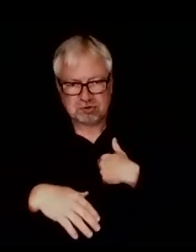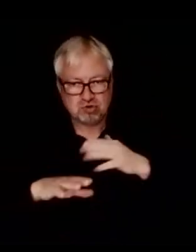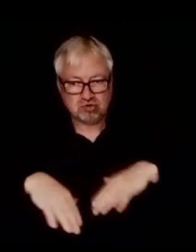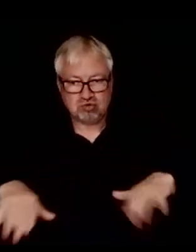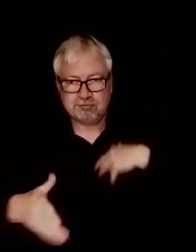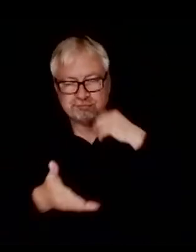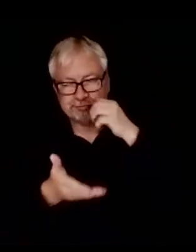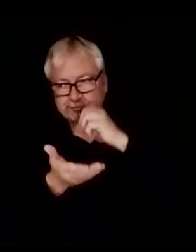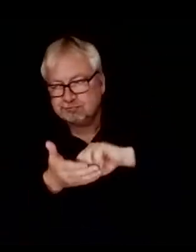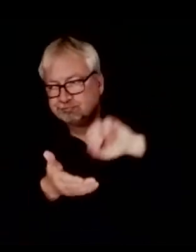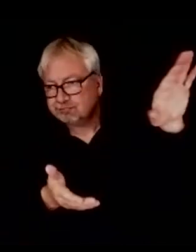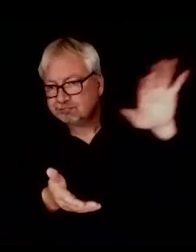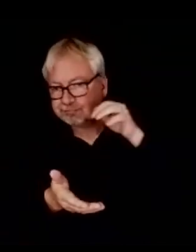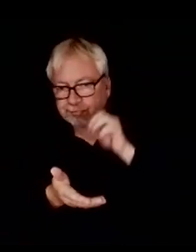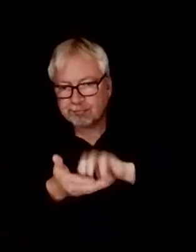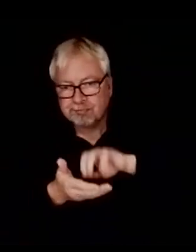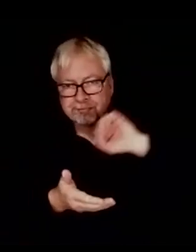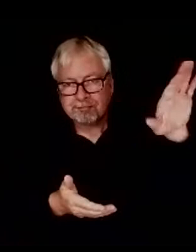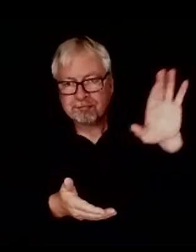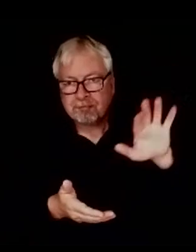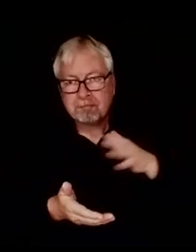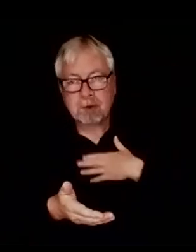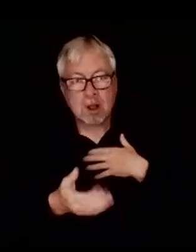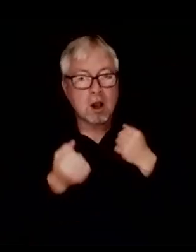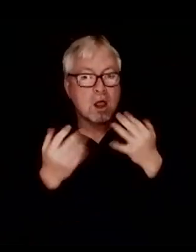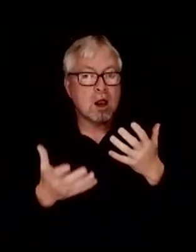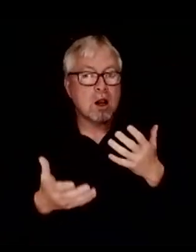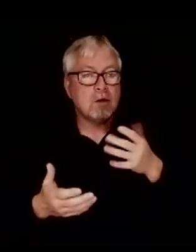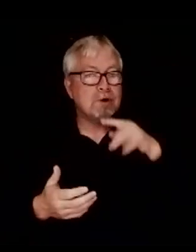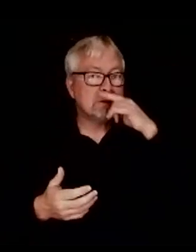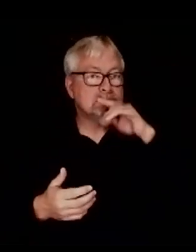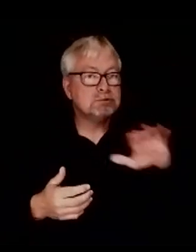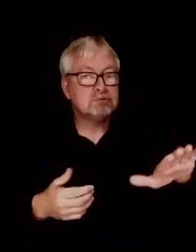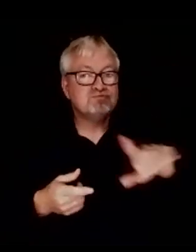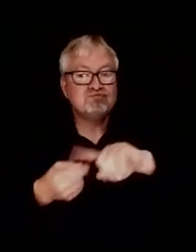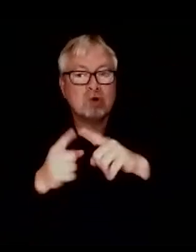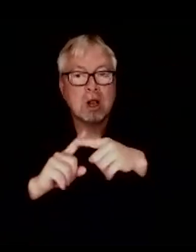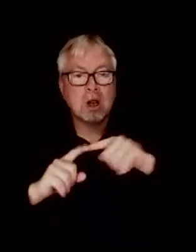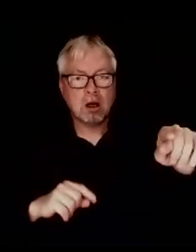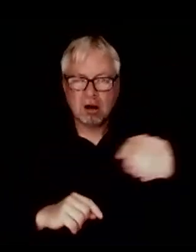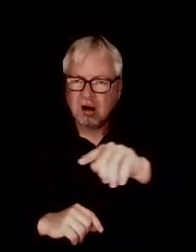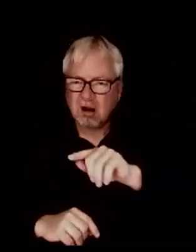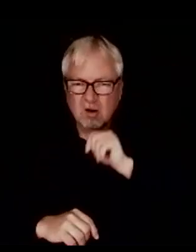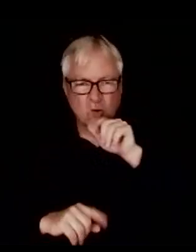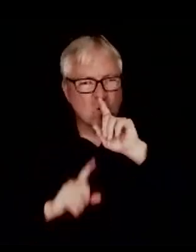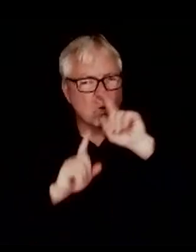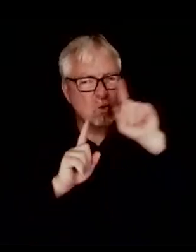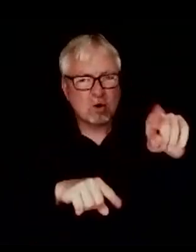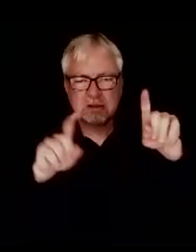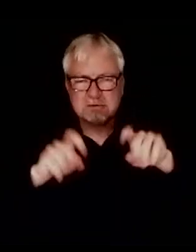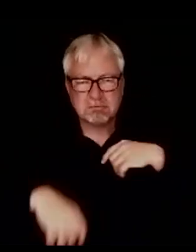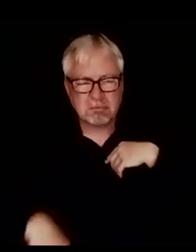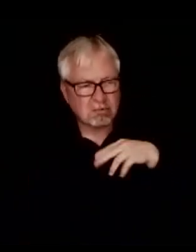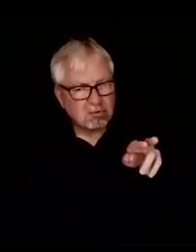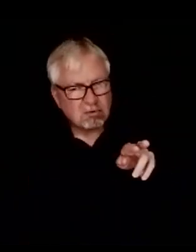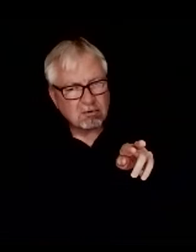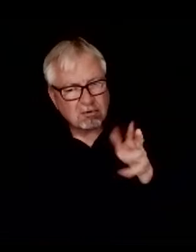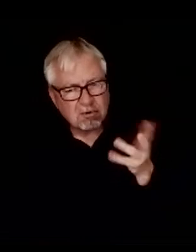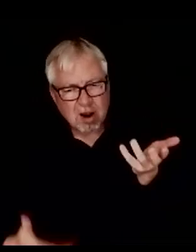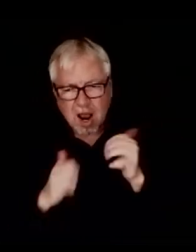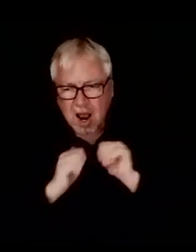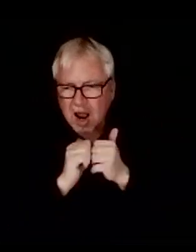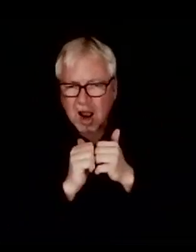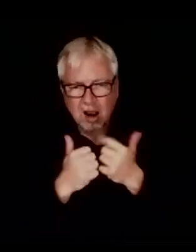peers do not, he tells me. And my question is, how is this going to work now? Are you basically going to, at every